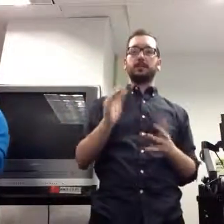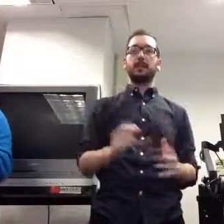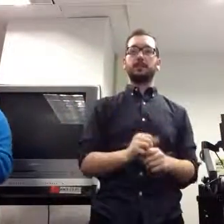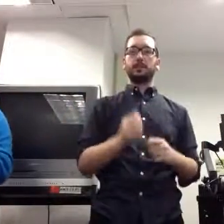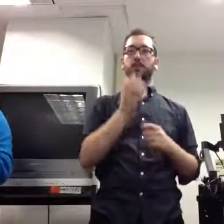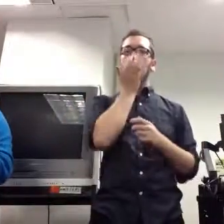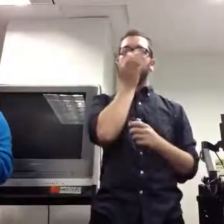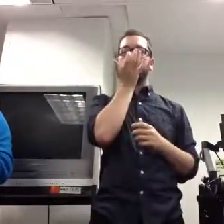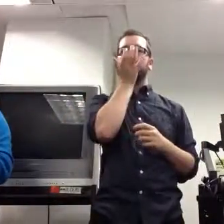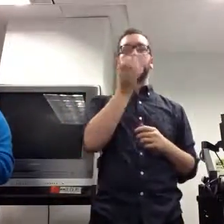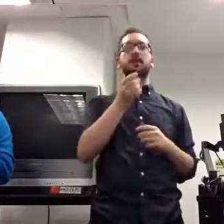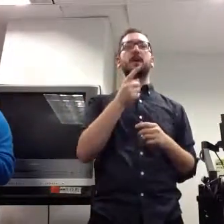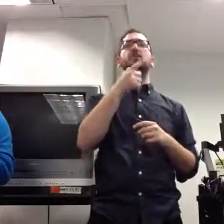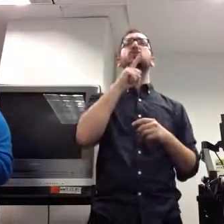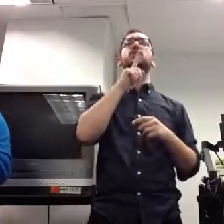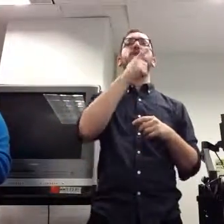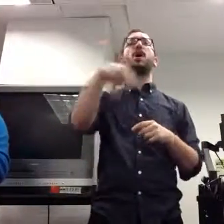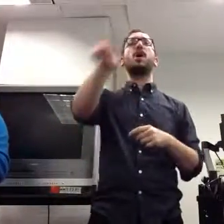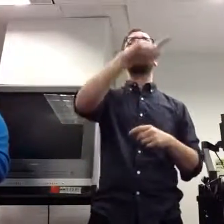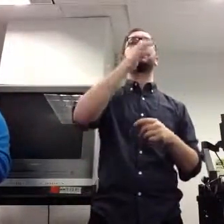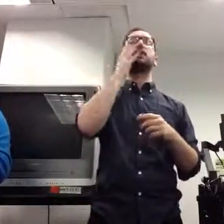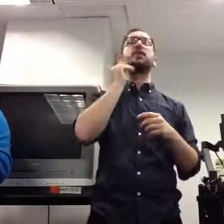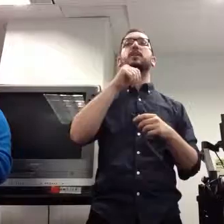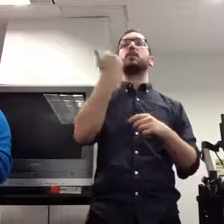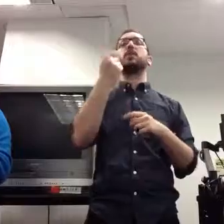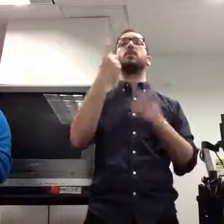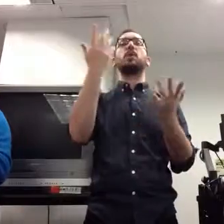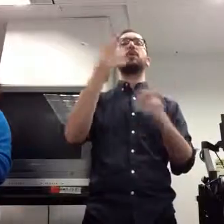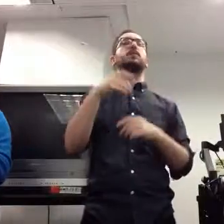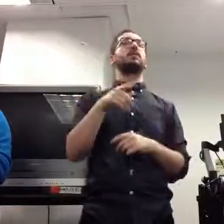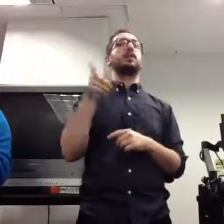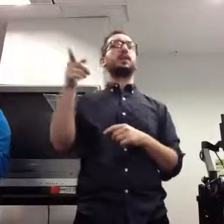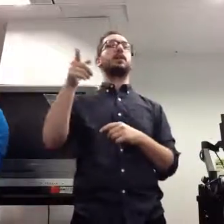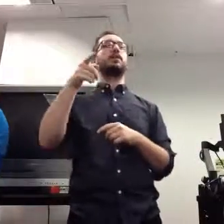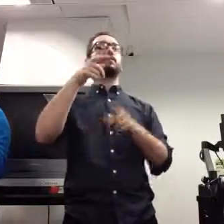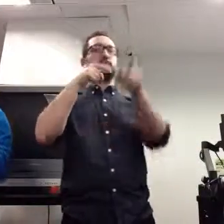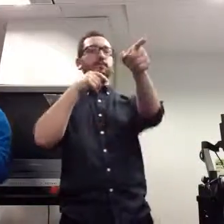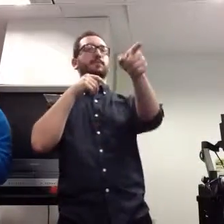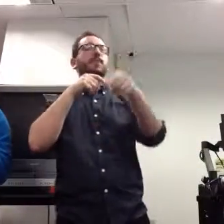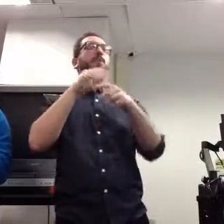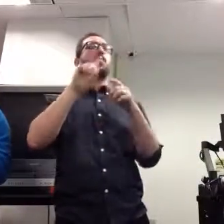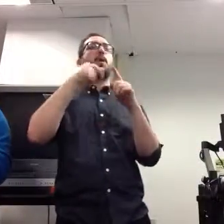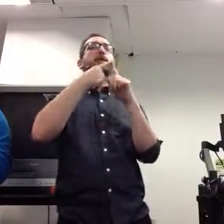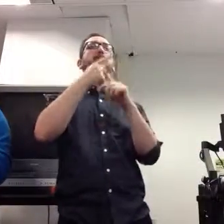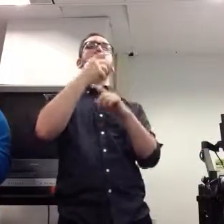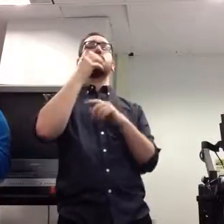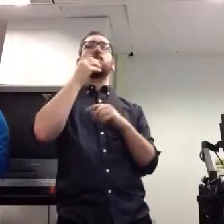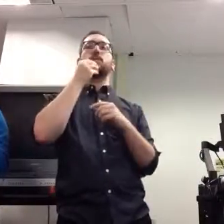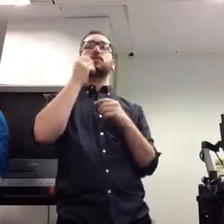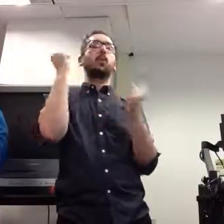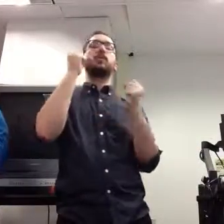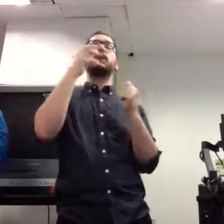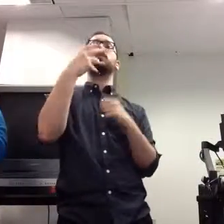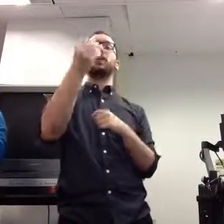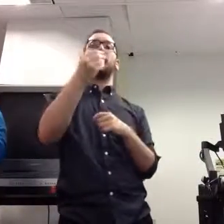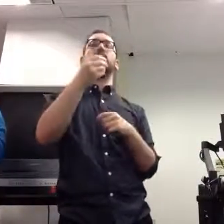this one. Nathan? When, it's cold outside and you breathe on the window glass. Okay, that's one. It's cold outside.